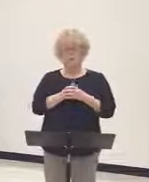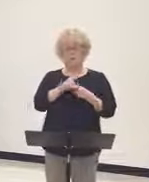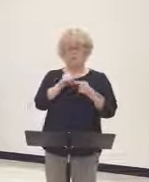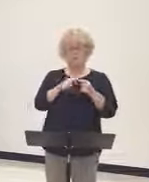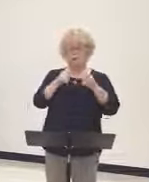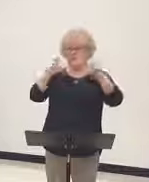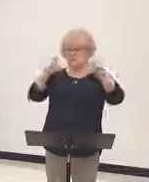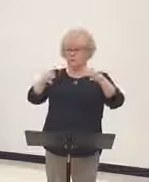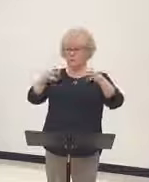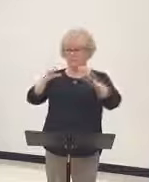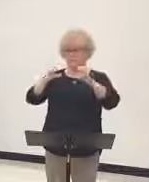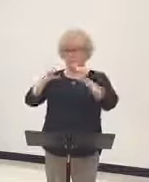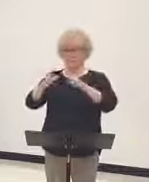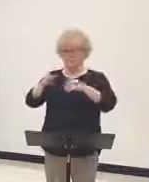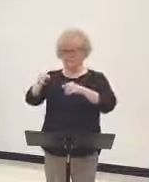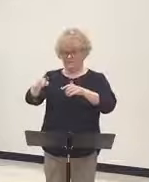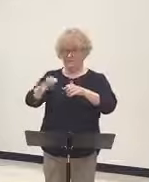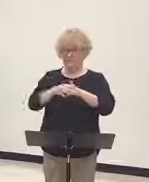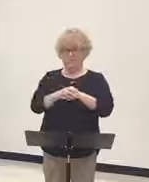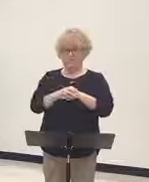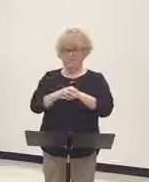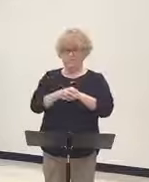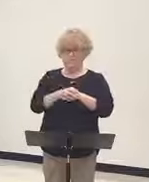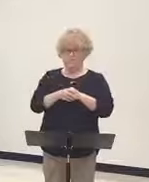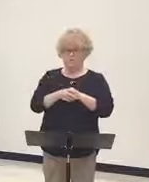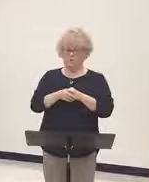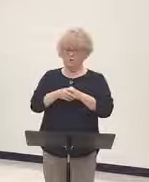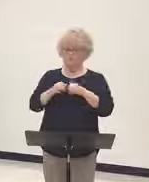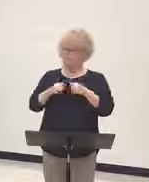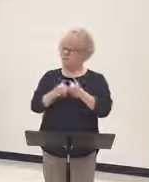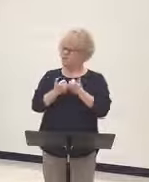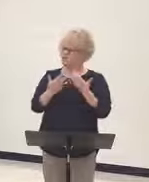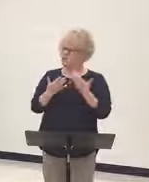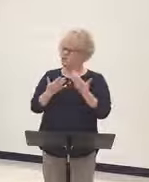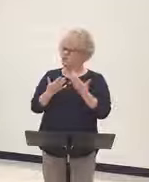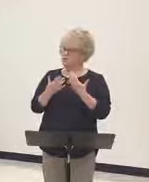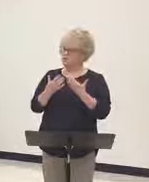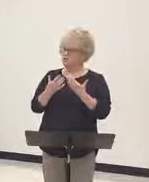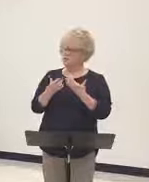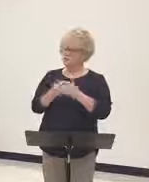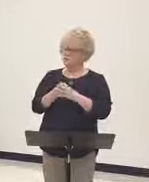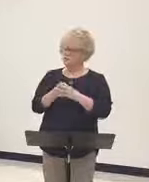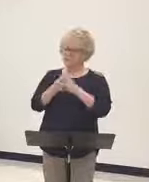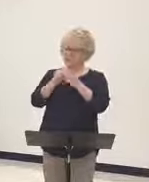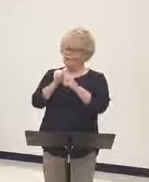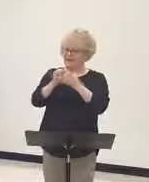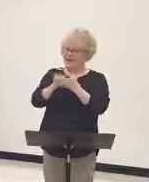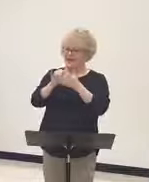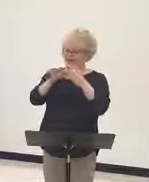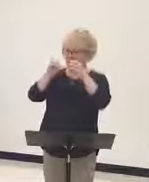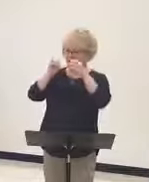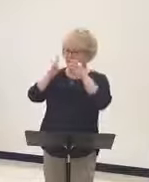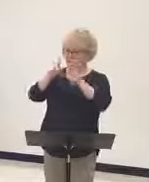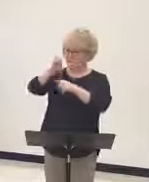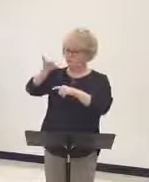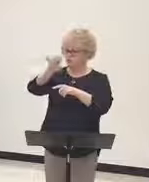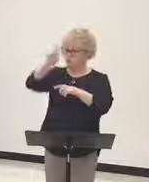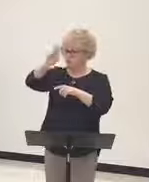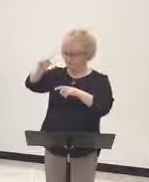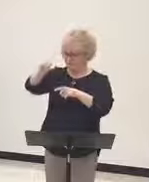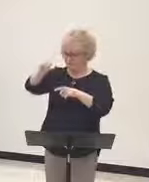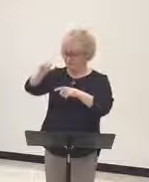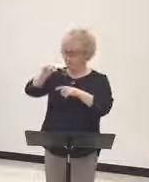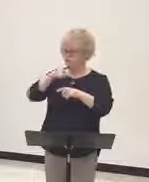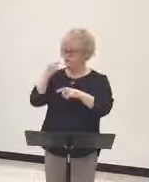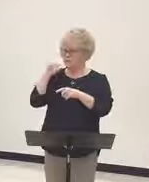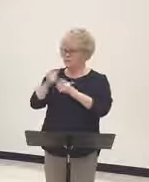I finished my course of studies, and it was pretty challenging getting that Jesuit education, I must say